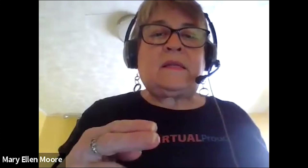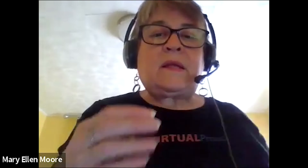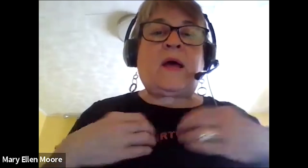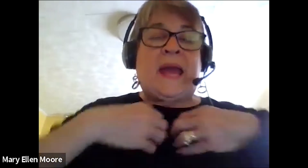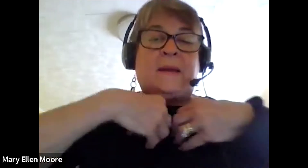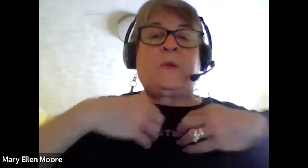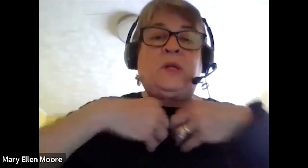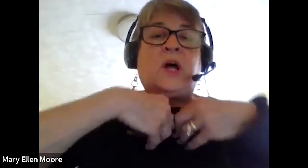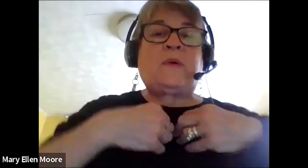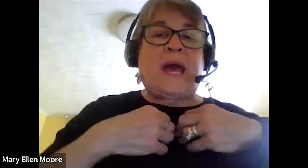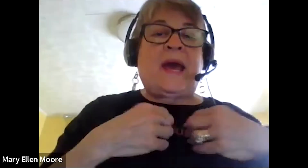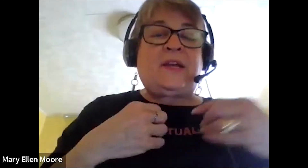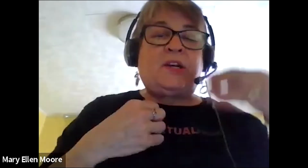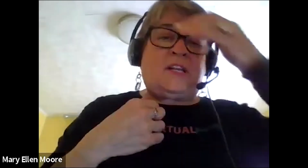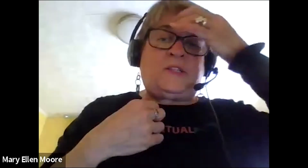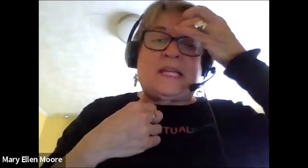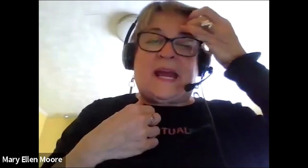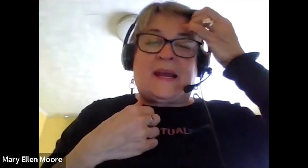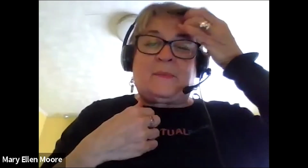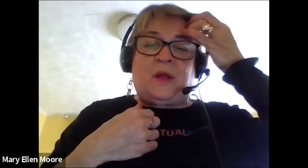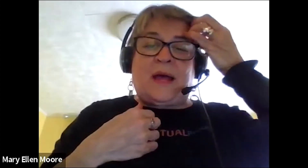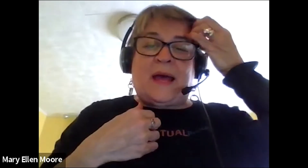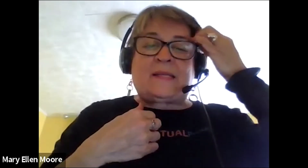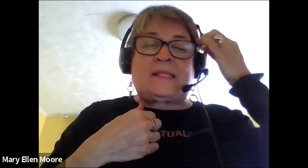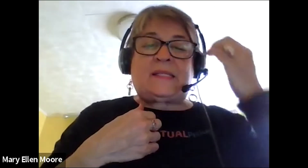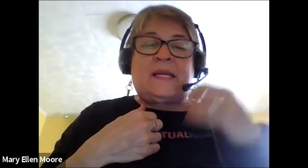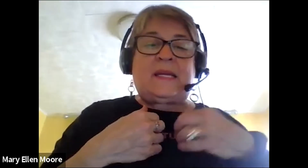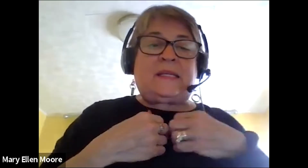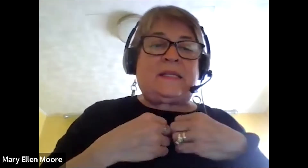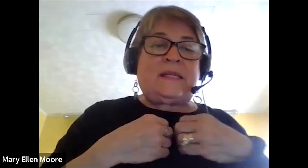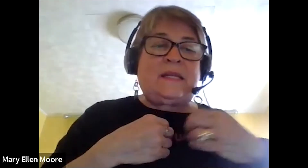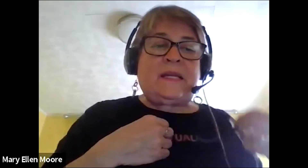An animal. Okay, good. You said animal. Excellent.